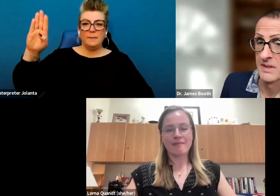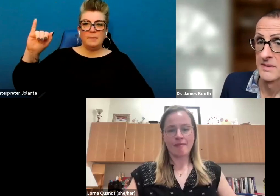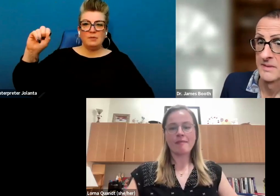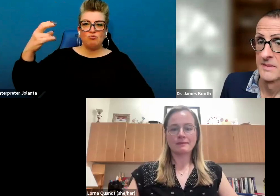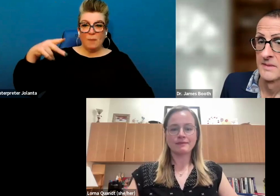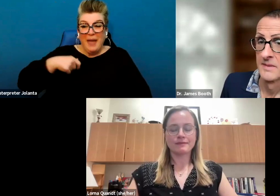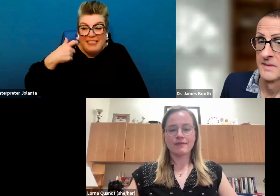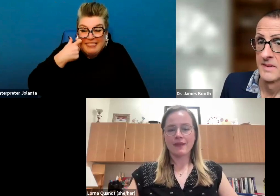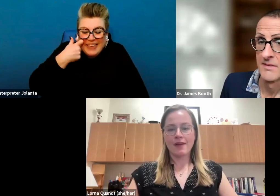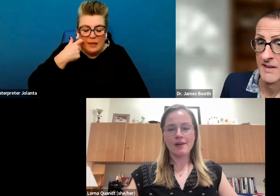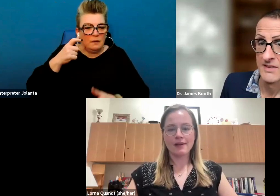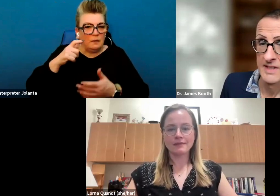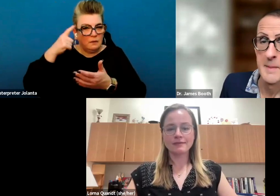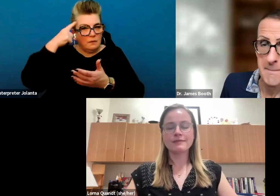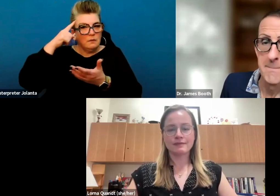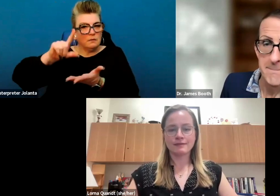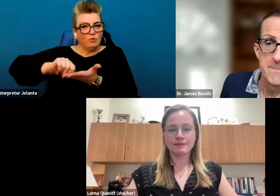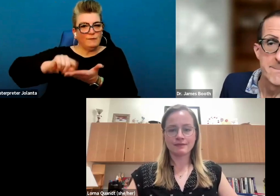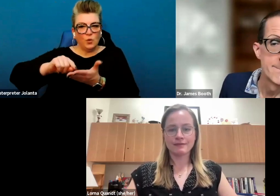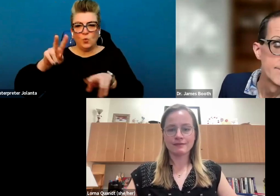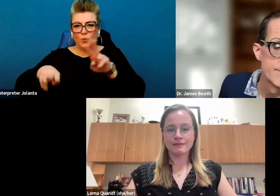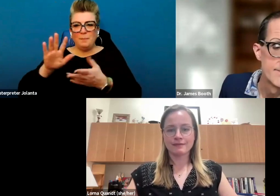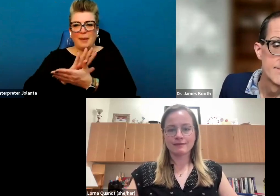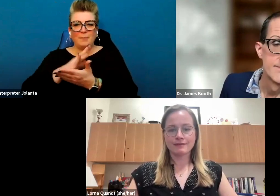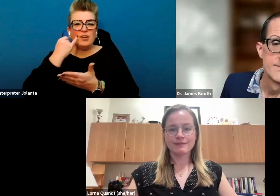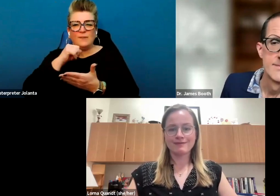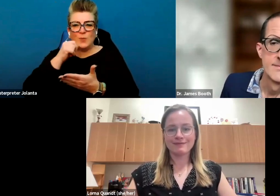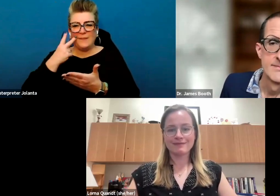review paper if you haven't seen it.